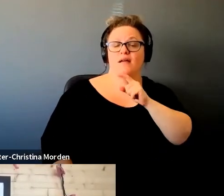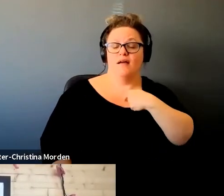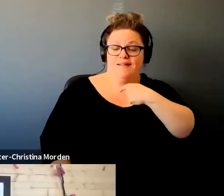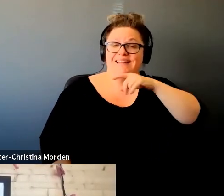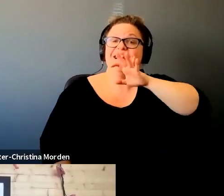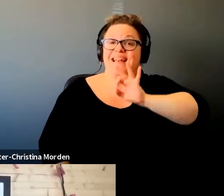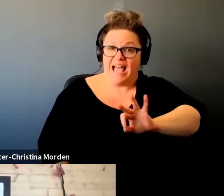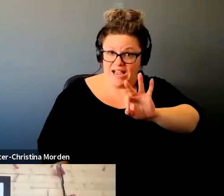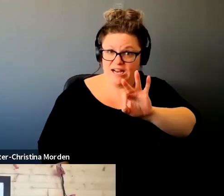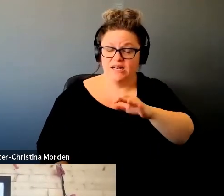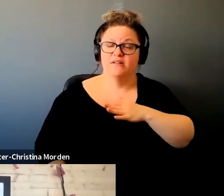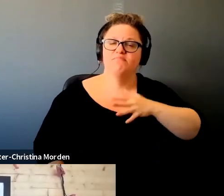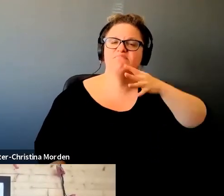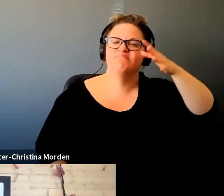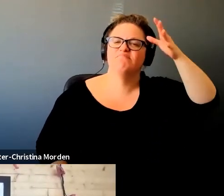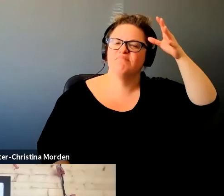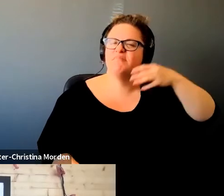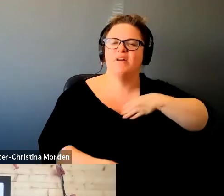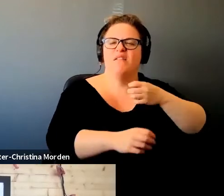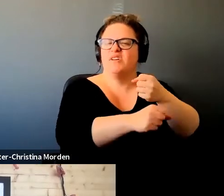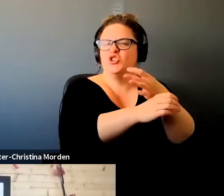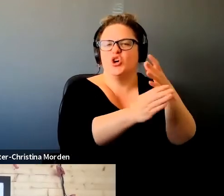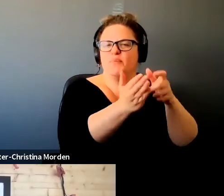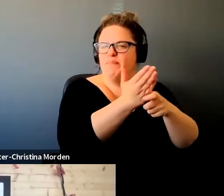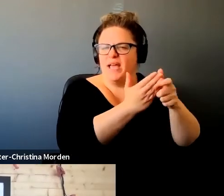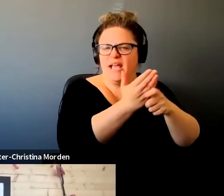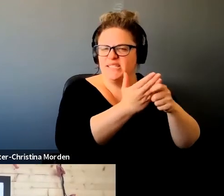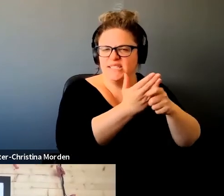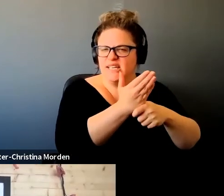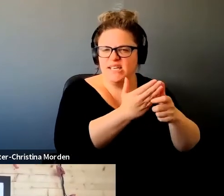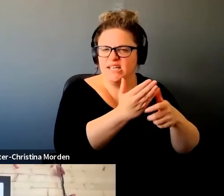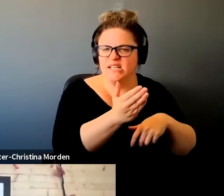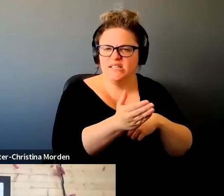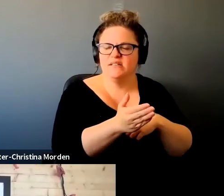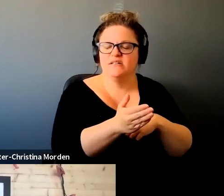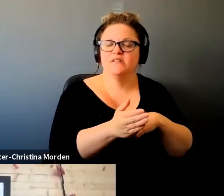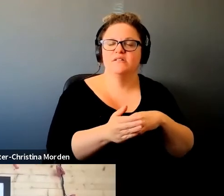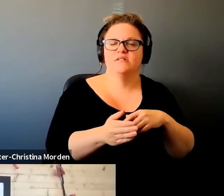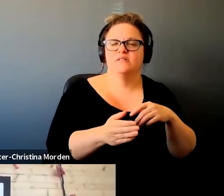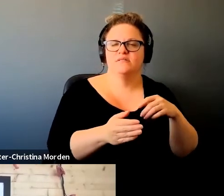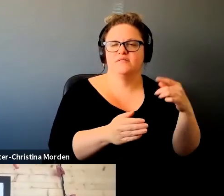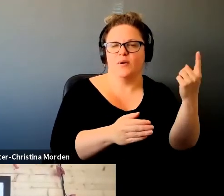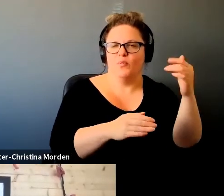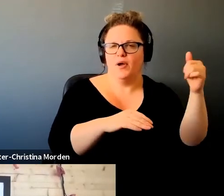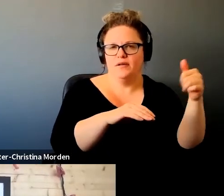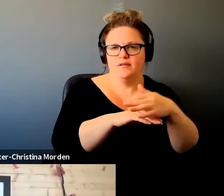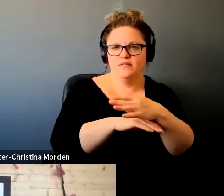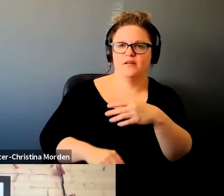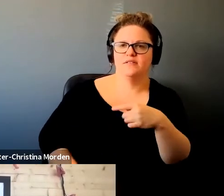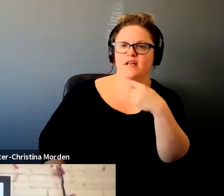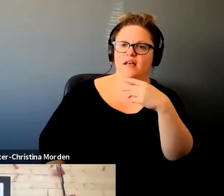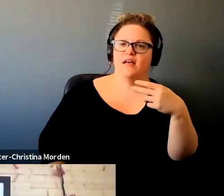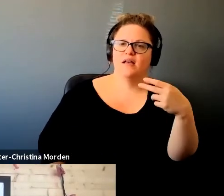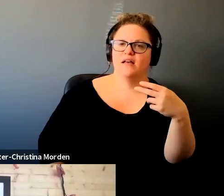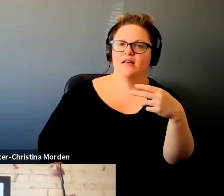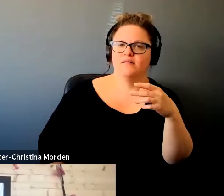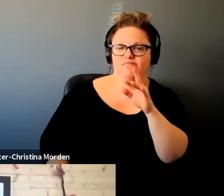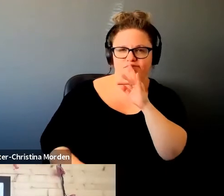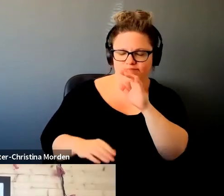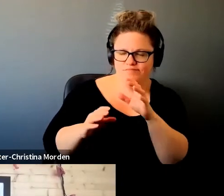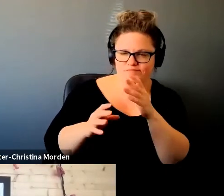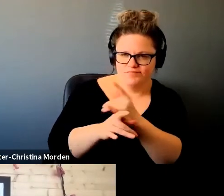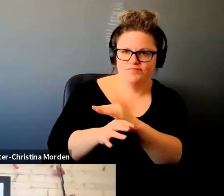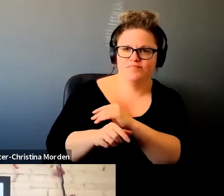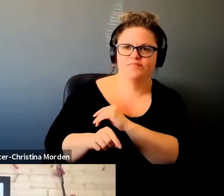German magazine that some distant relative sent that said, I have this article that said, Hilfe, unsere Kinder sind